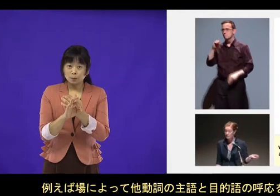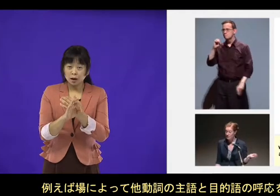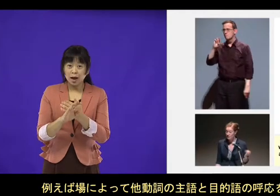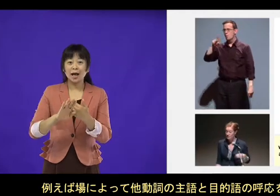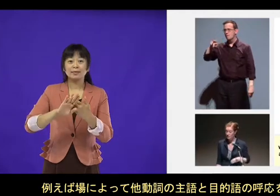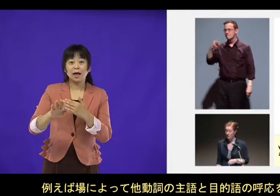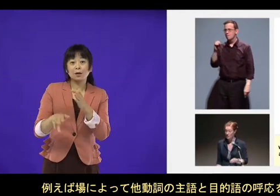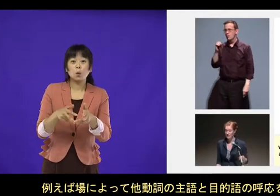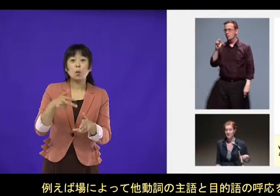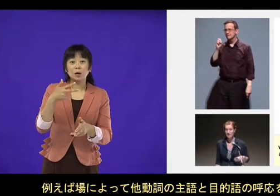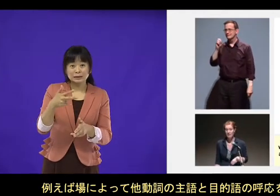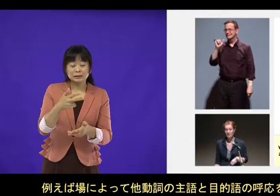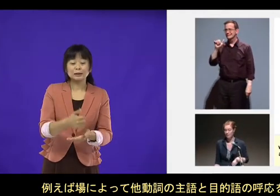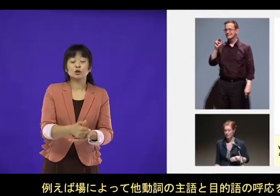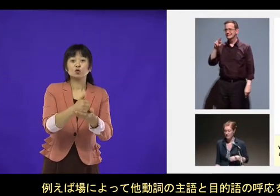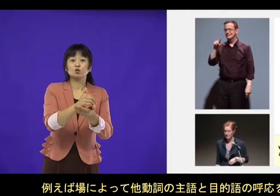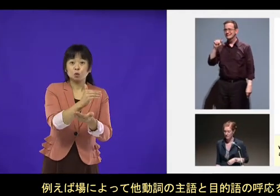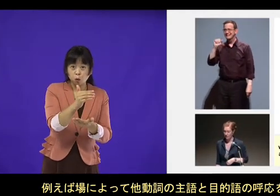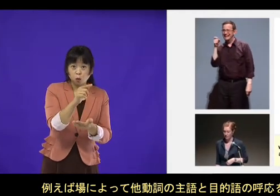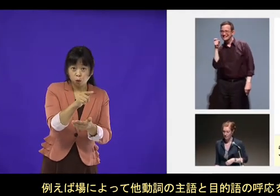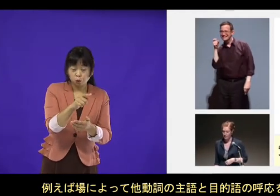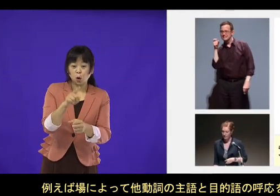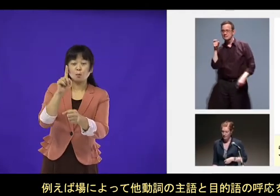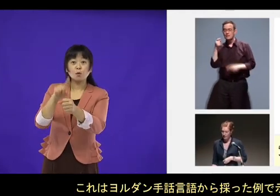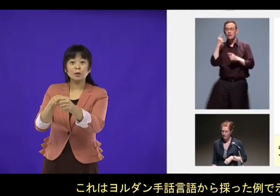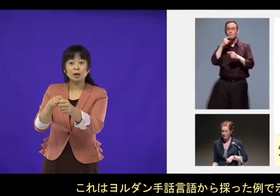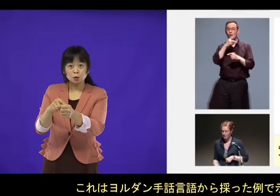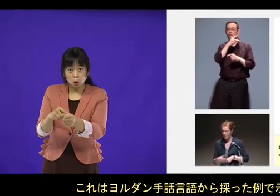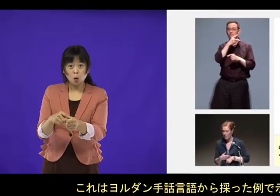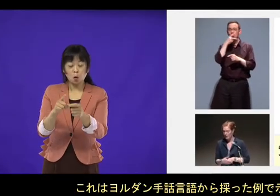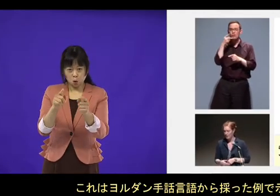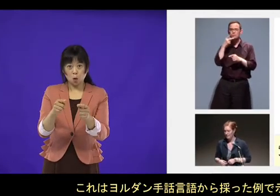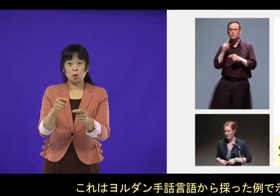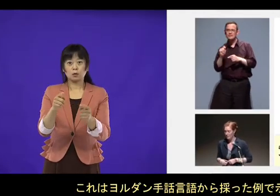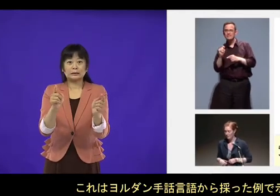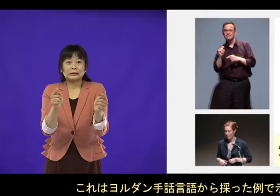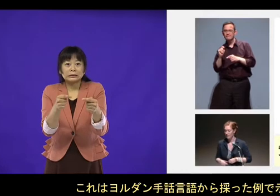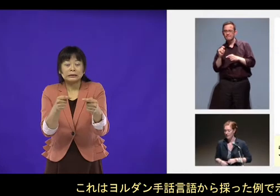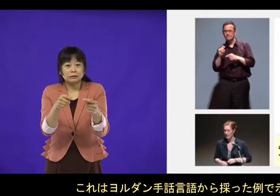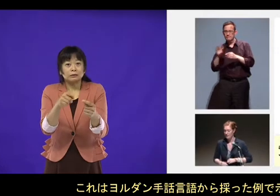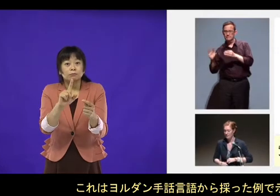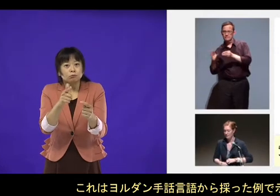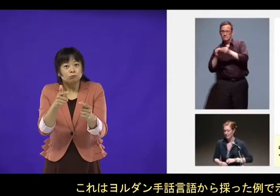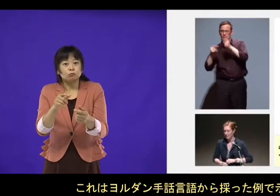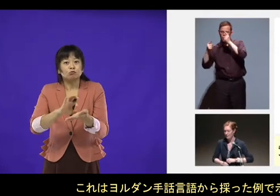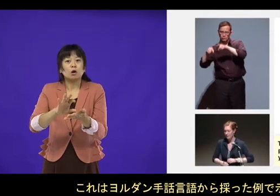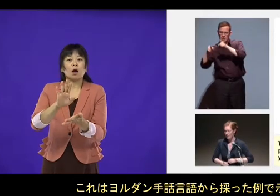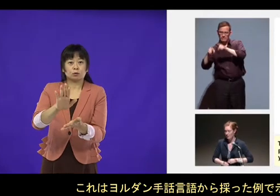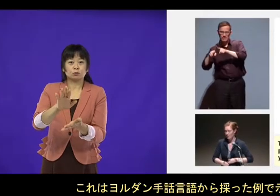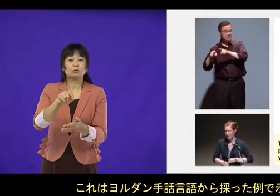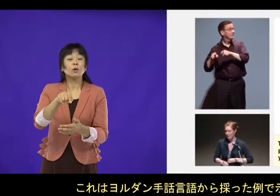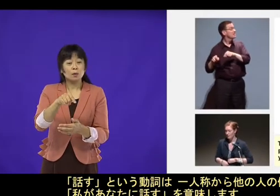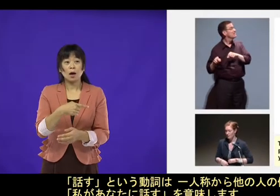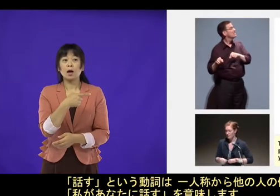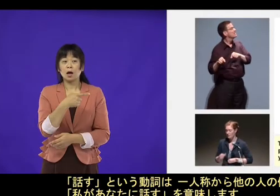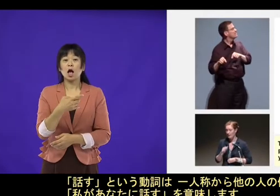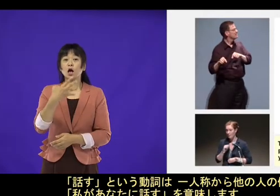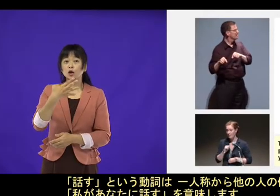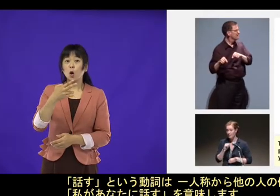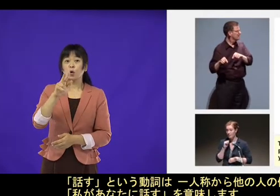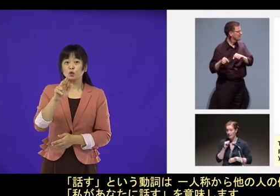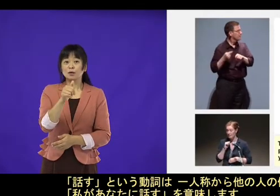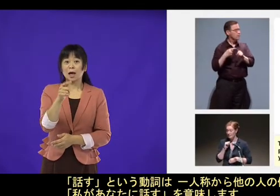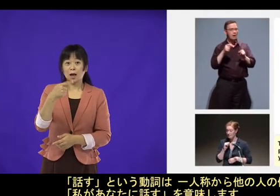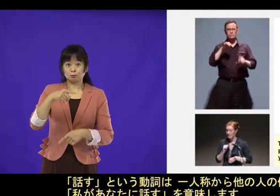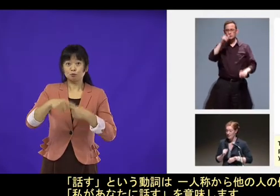agreement between subject and object of transitive verbs. And this is shown by an example from Jordanian Sign Language. And the verb to tell